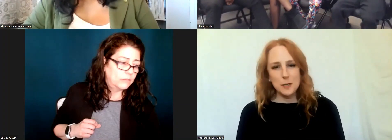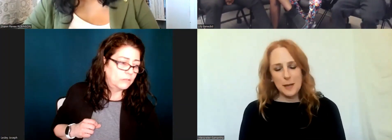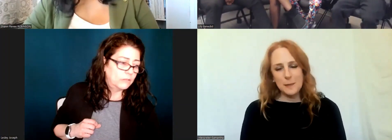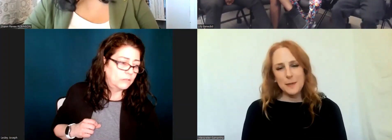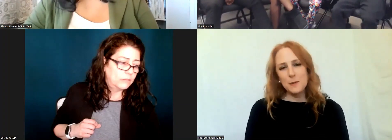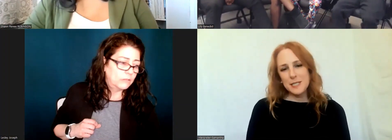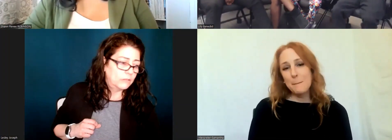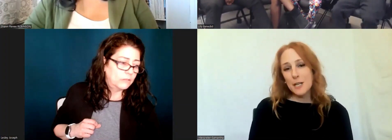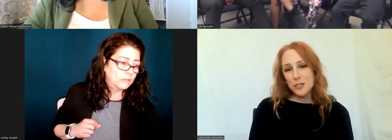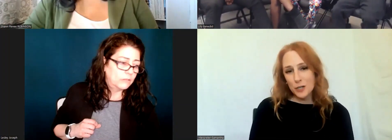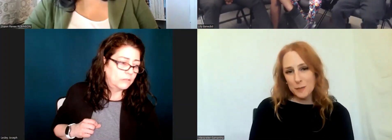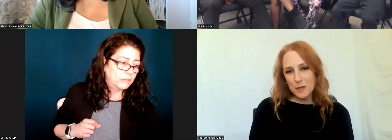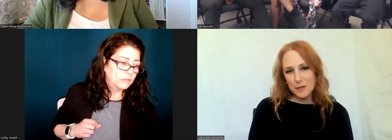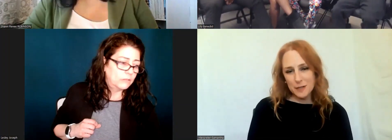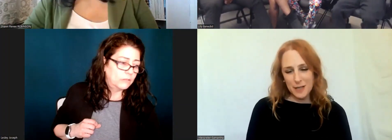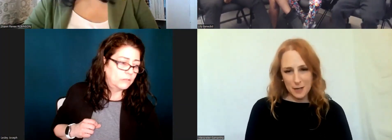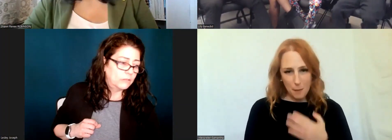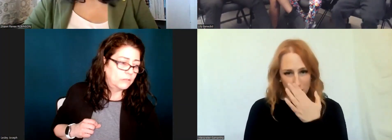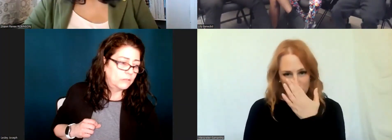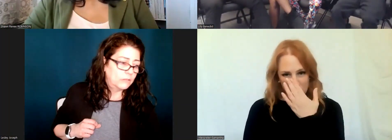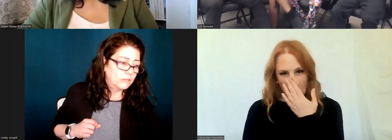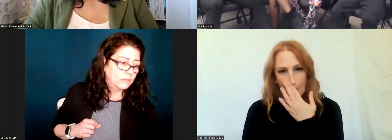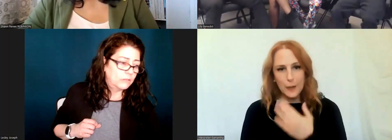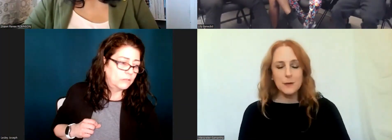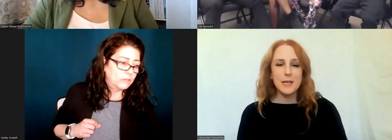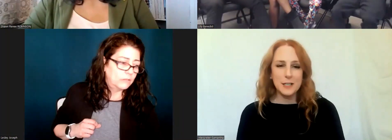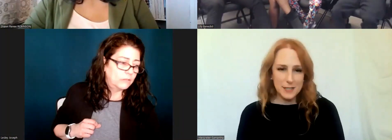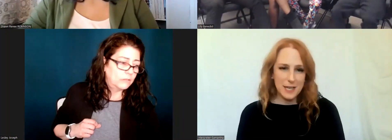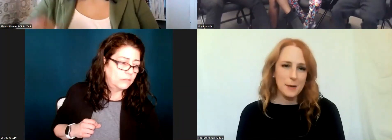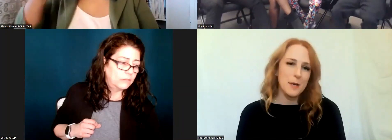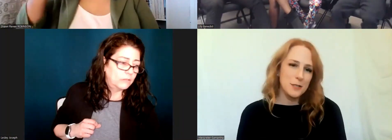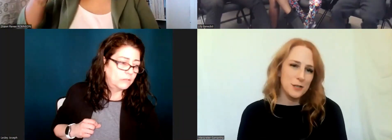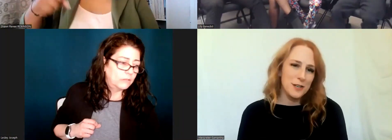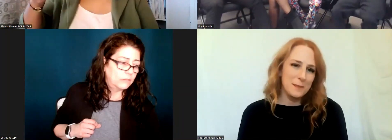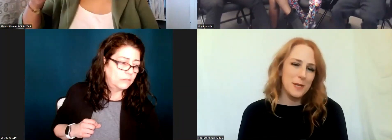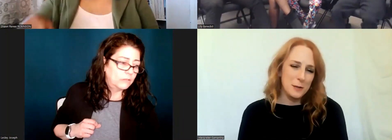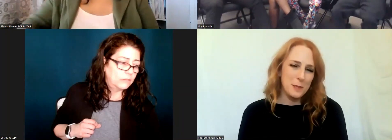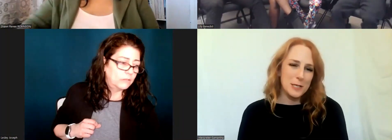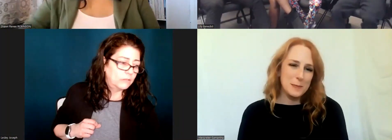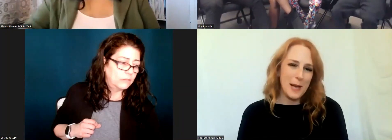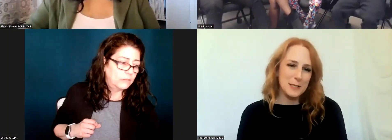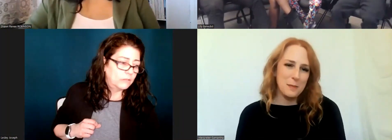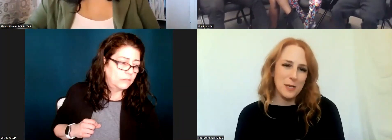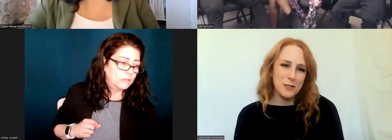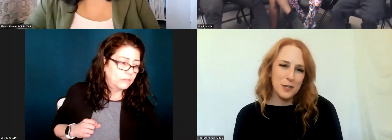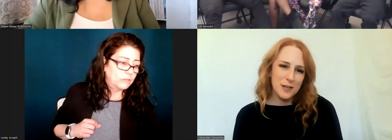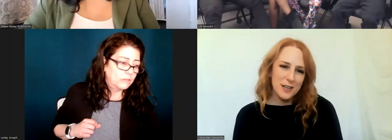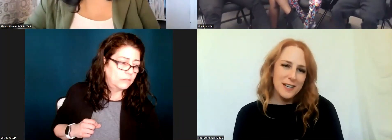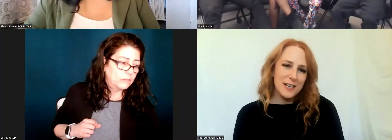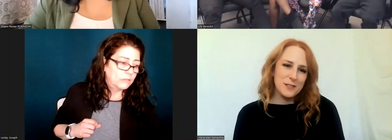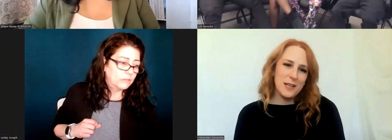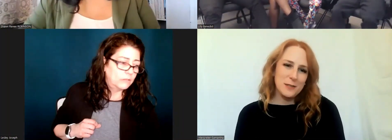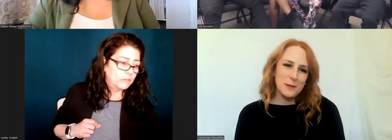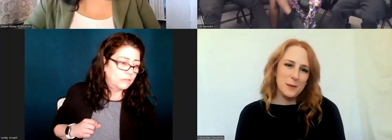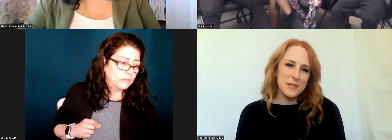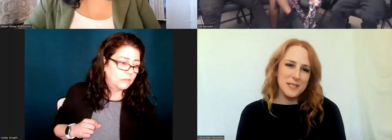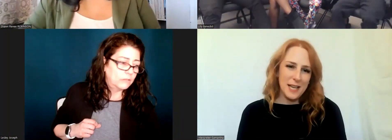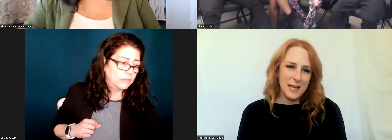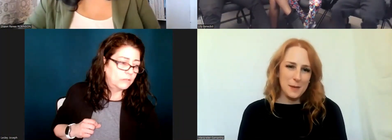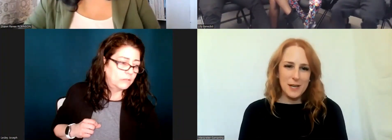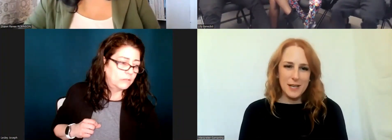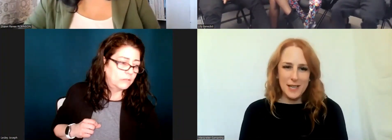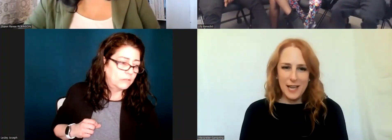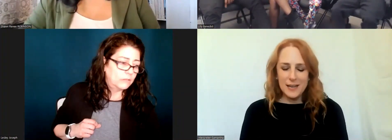it actually meant he was saying mustard, but it looked like monster. But he was actually saying mustard. Can you please pass the mustard? And so that's what he